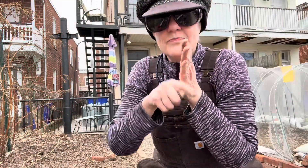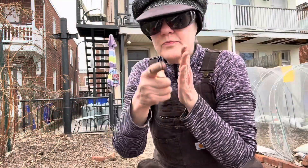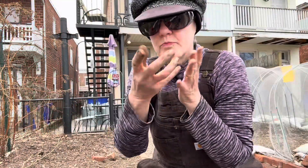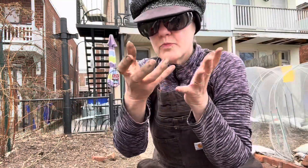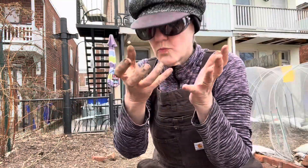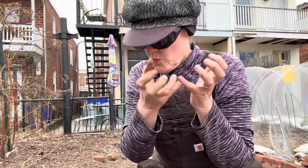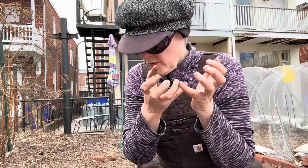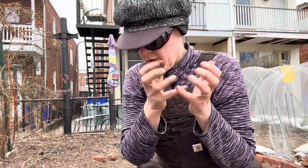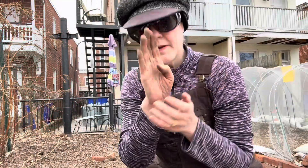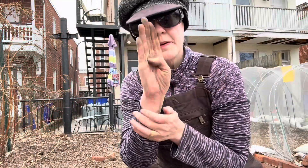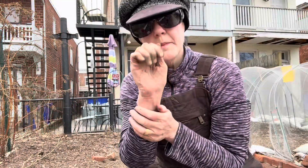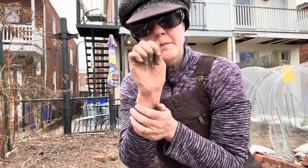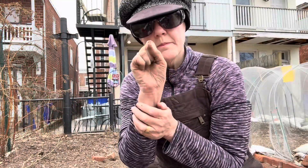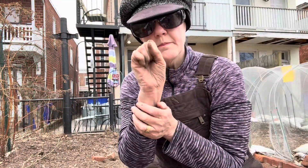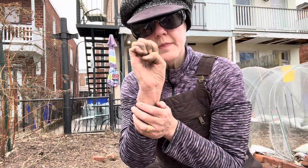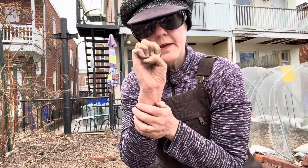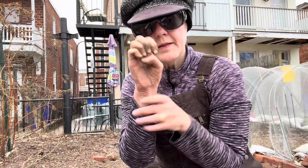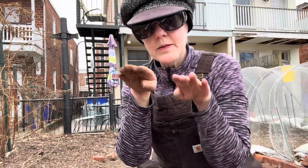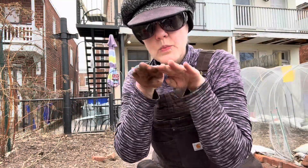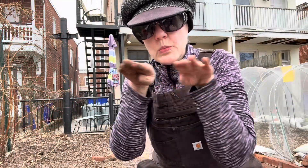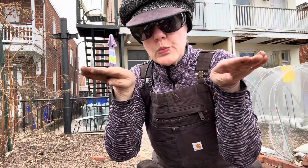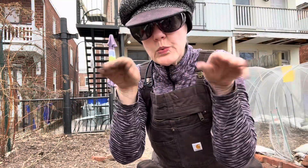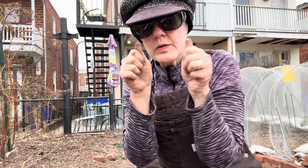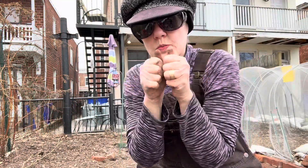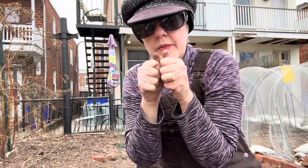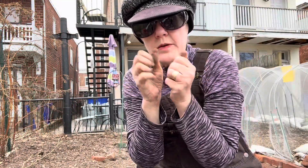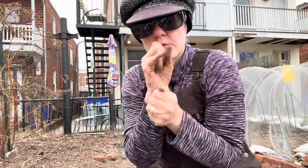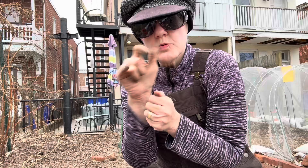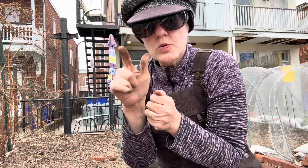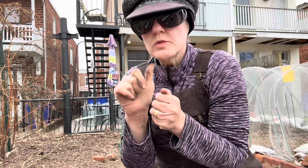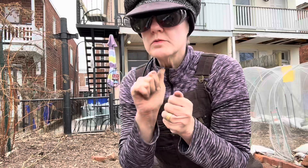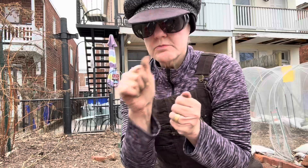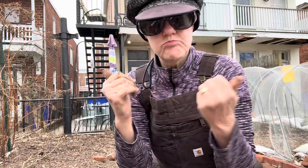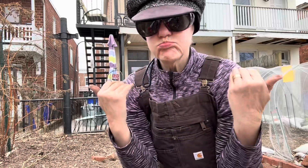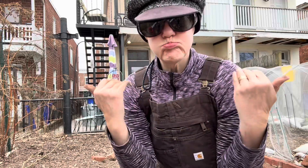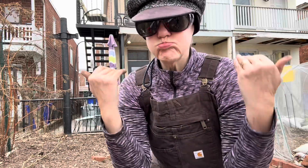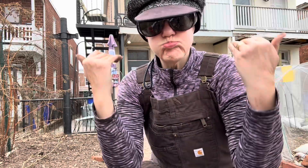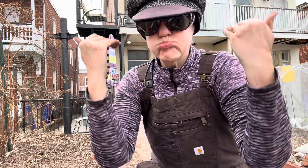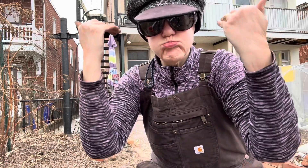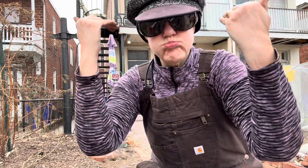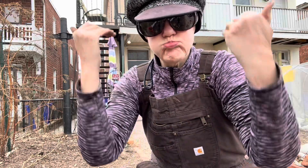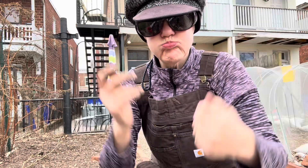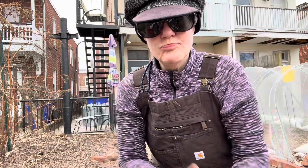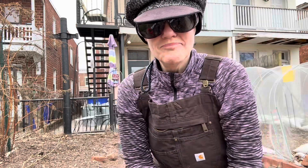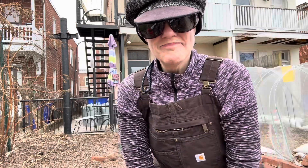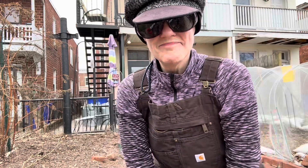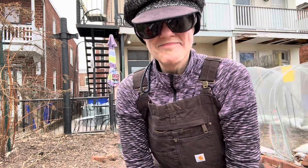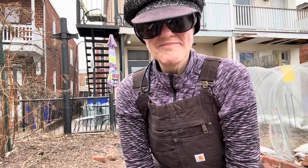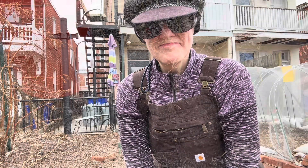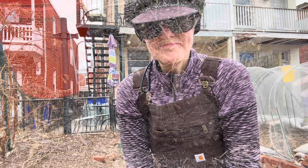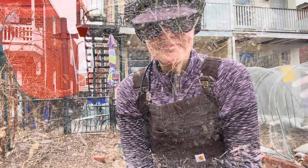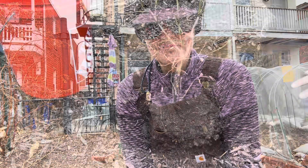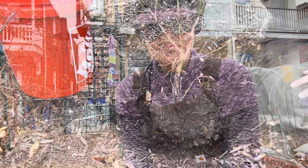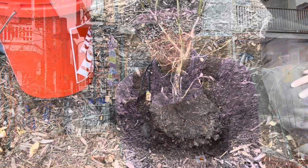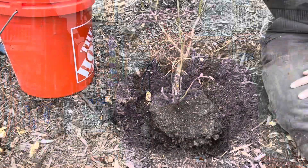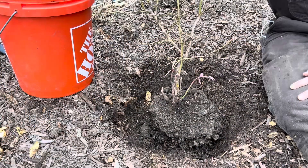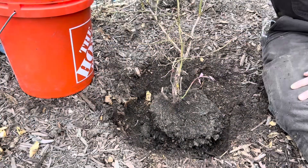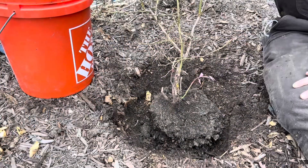It's a little bit too deep. So let's backfill some soil underneath, and you want to make sure you put the base